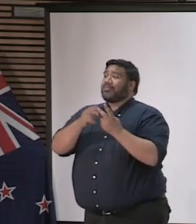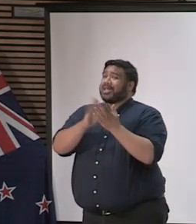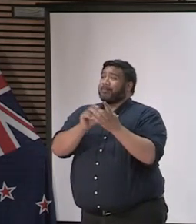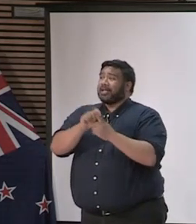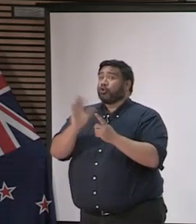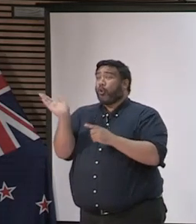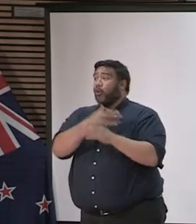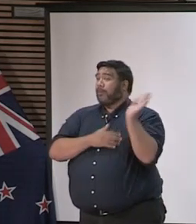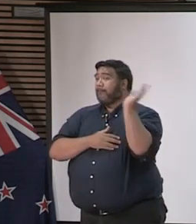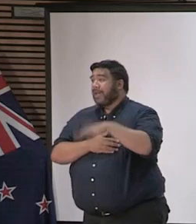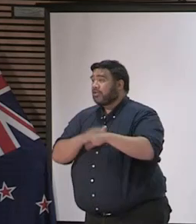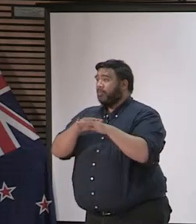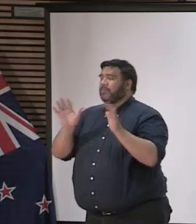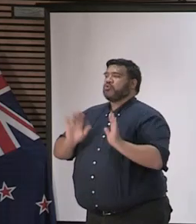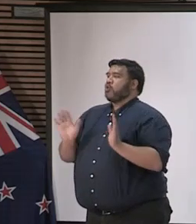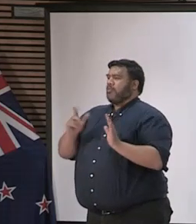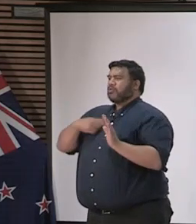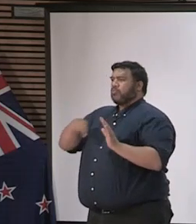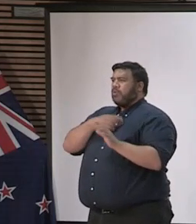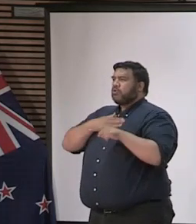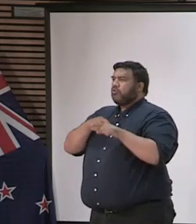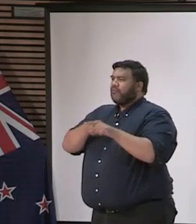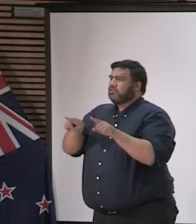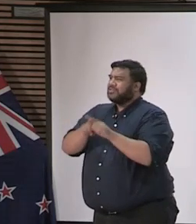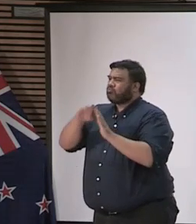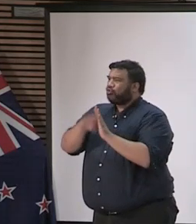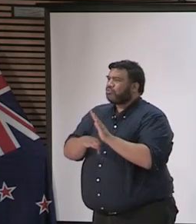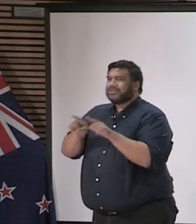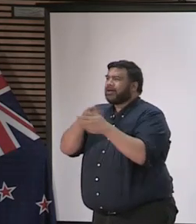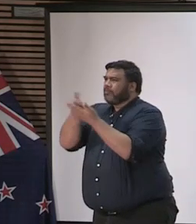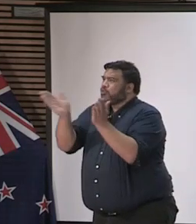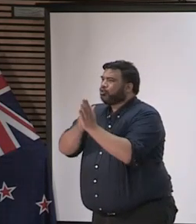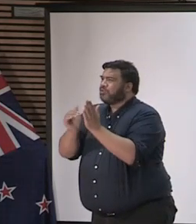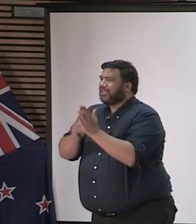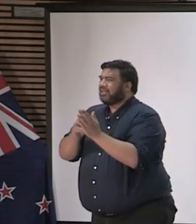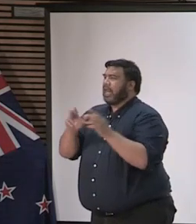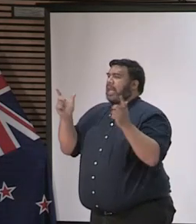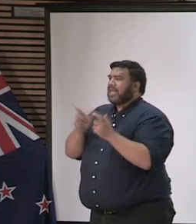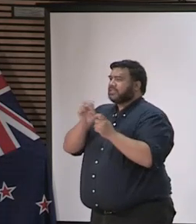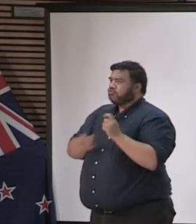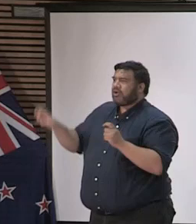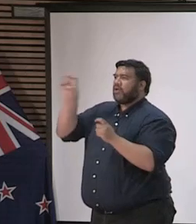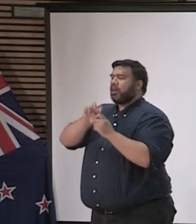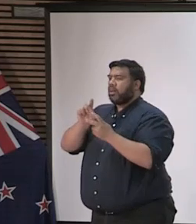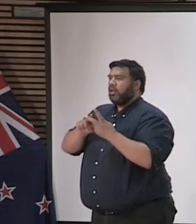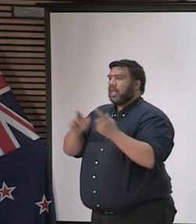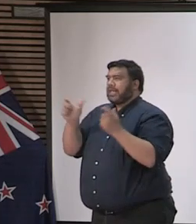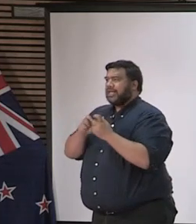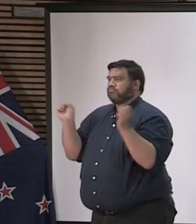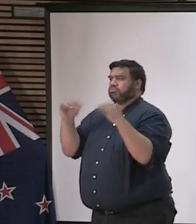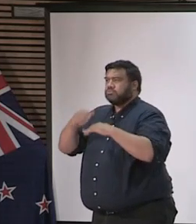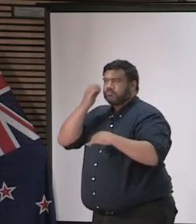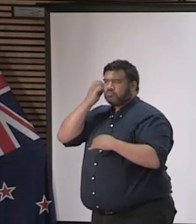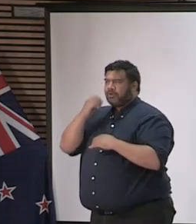we're endeavouring to do what we're asking the rest of the country to do, which is to minimise the amount of movement around the country that they need to do. But